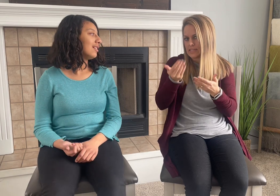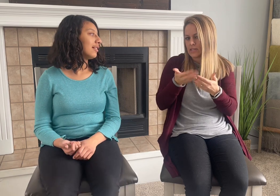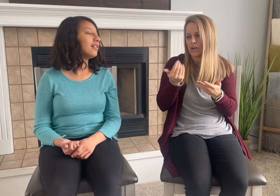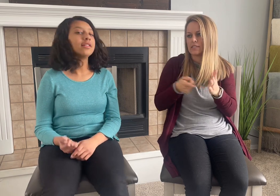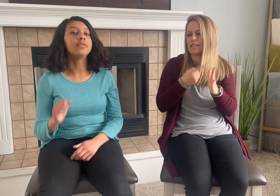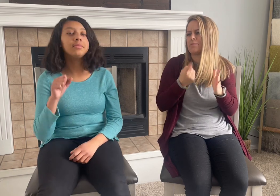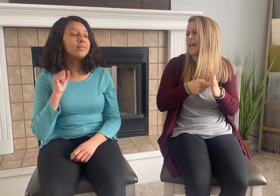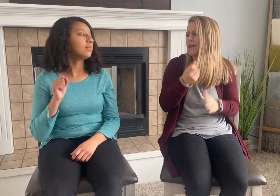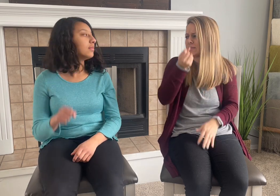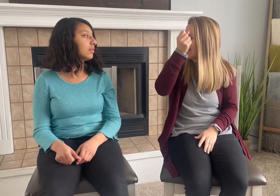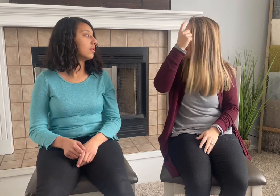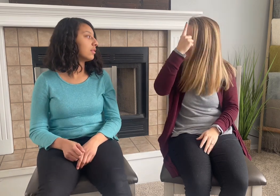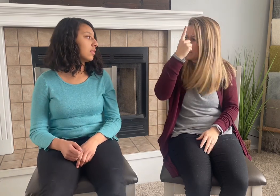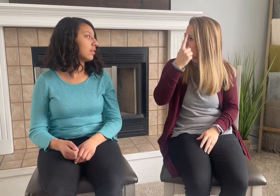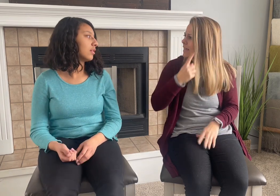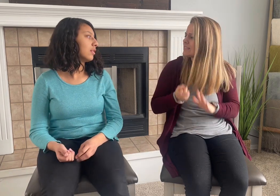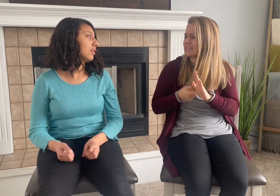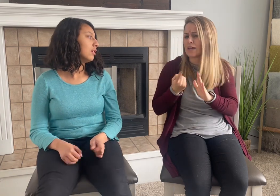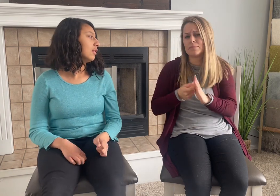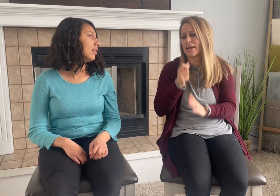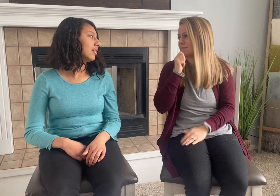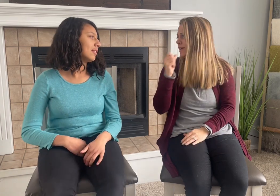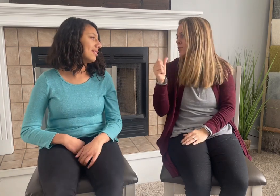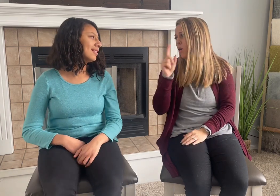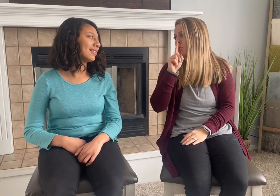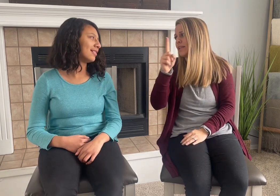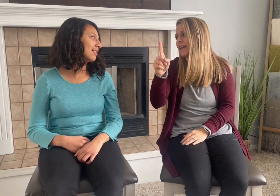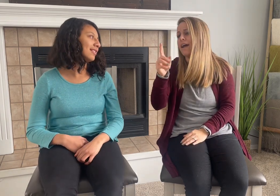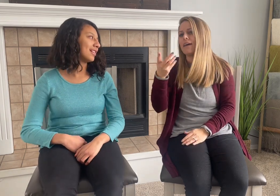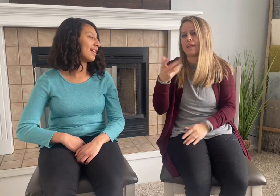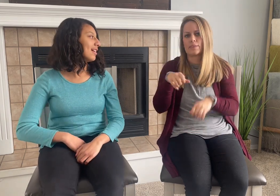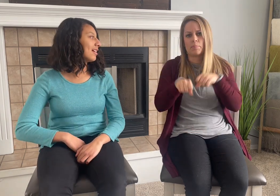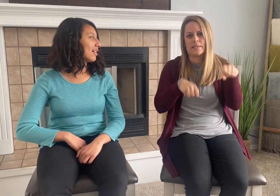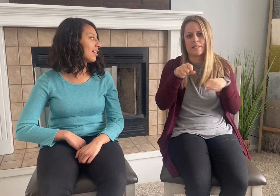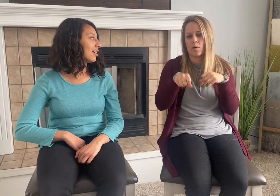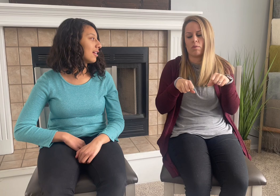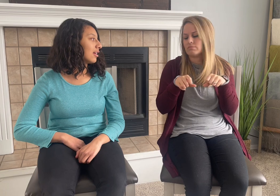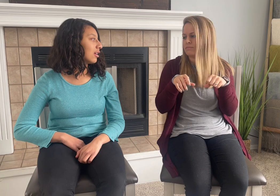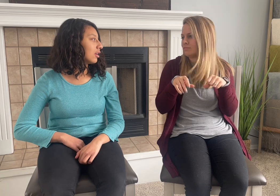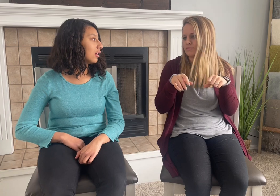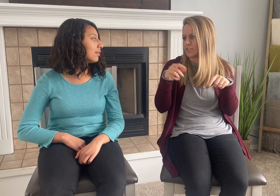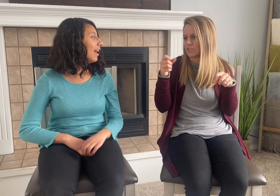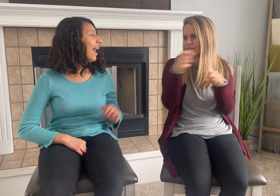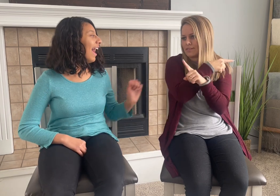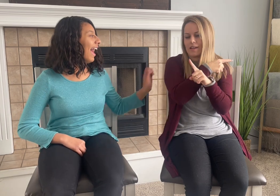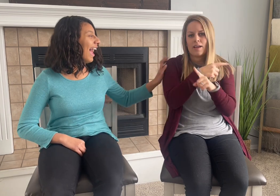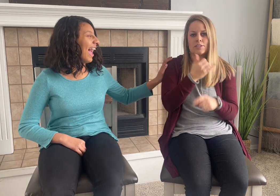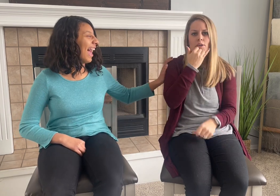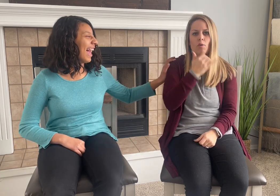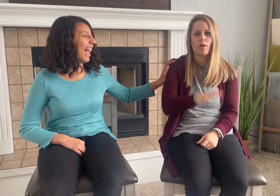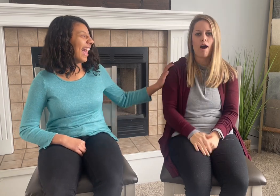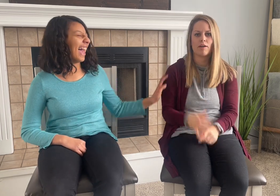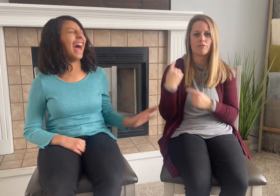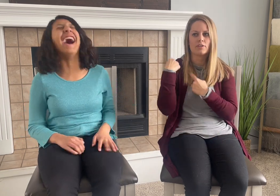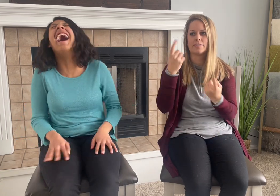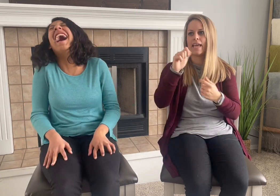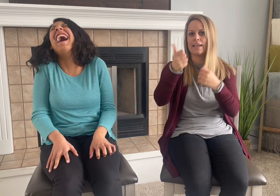easier. And sometimes it makes sense. And sometimes they don't really like the bicycle just so wrong for 10